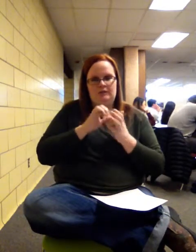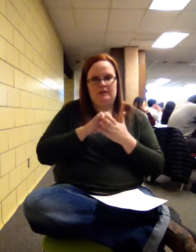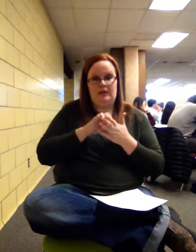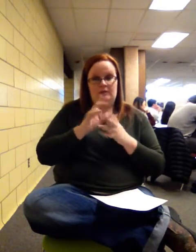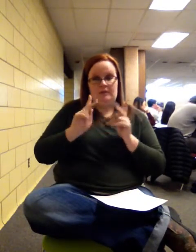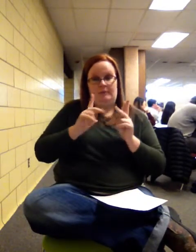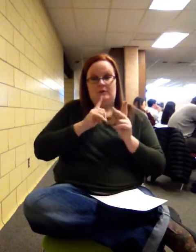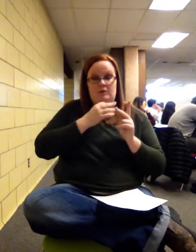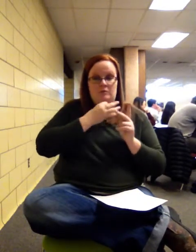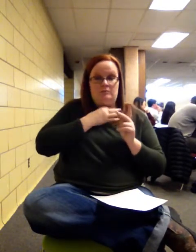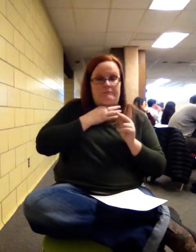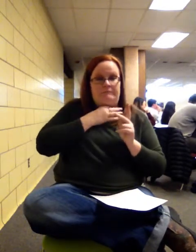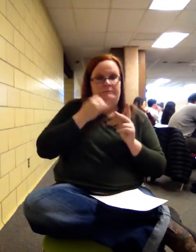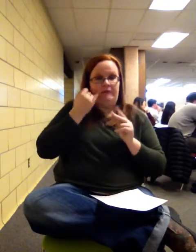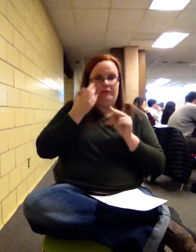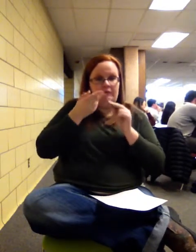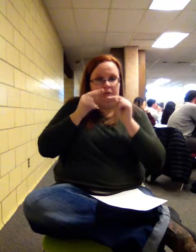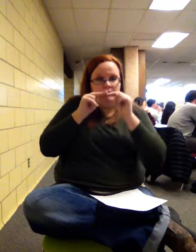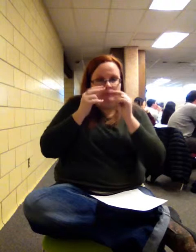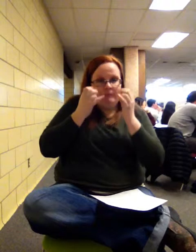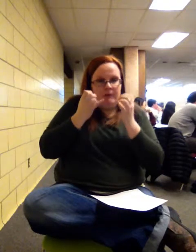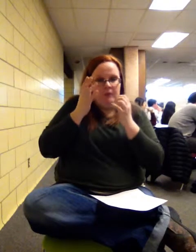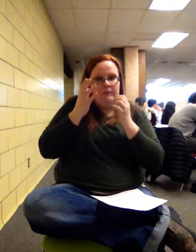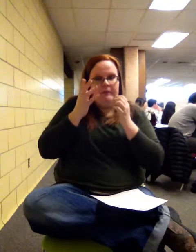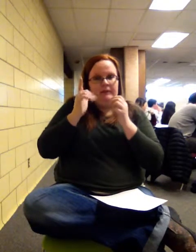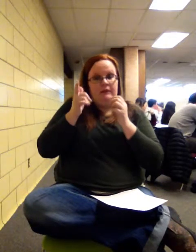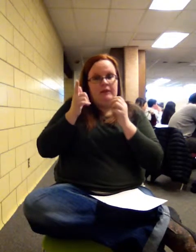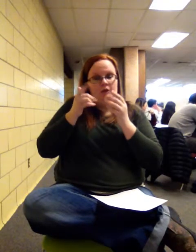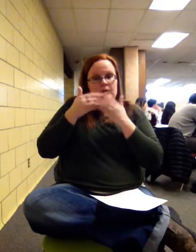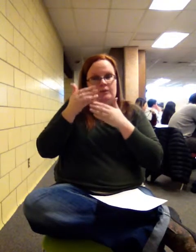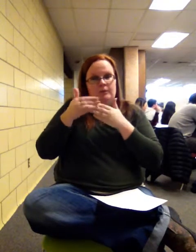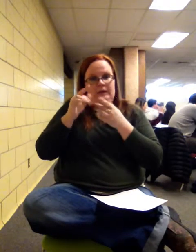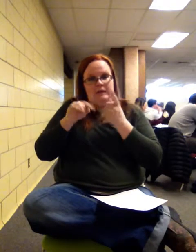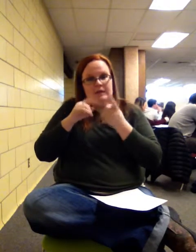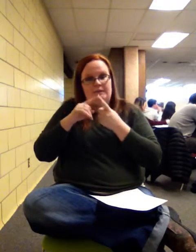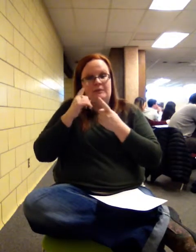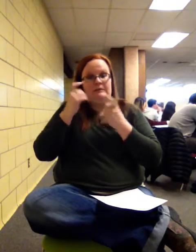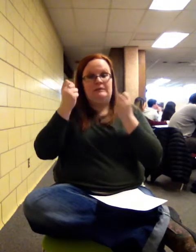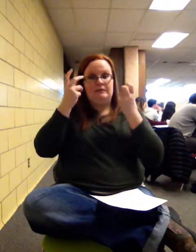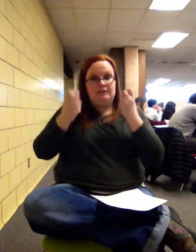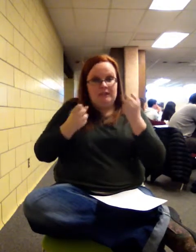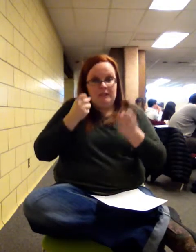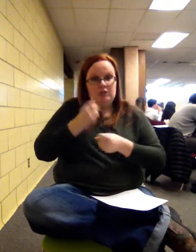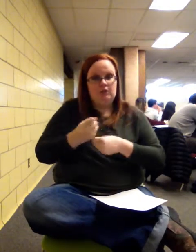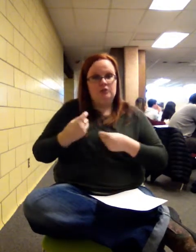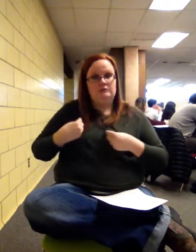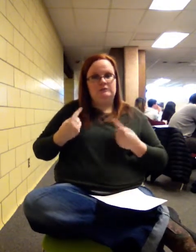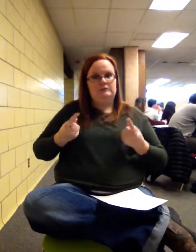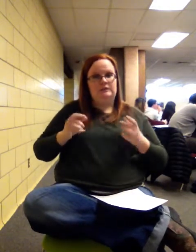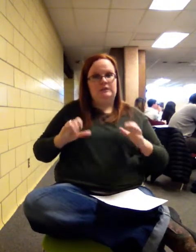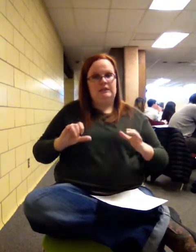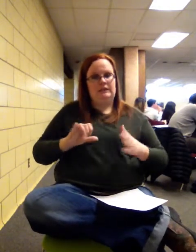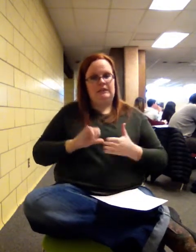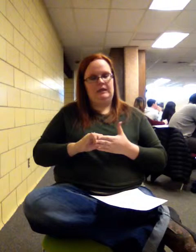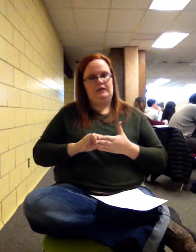now, are they going to inch them up some more? Yeah, when are they going to do it next? Because it's been years since they did that. So they're trying to see what